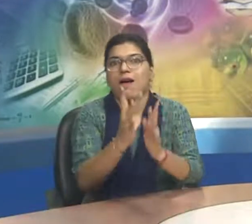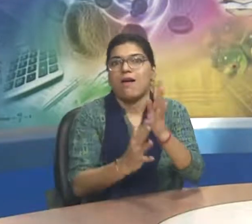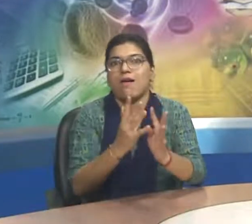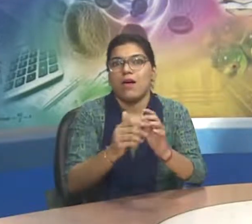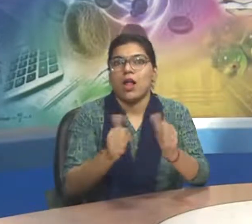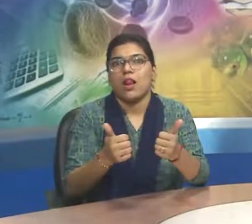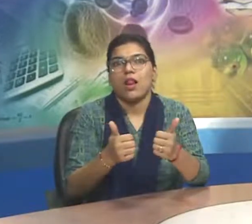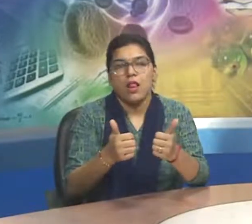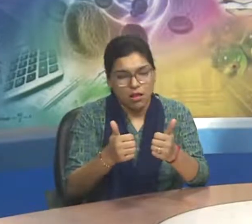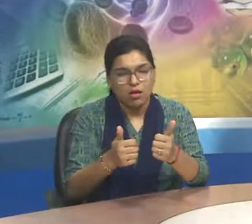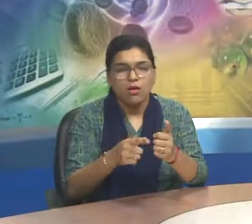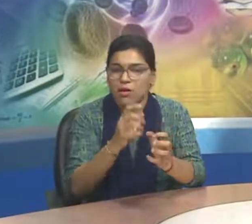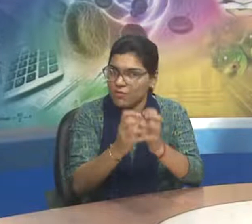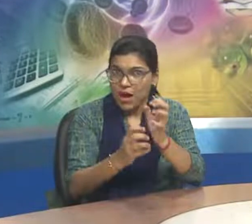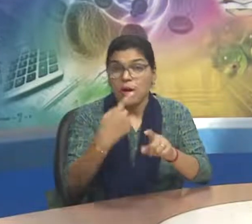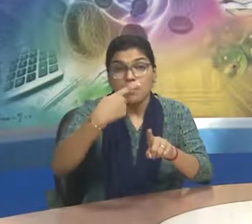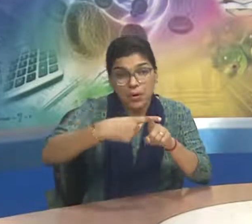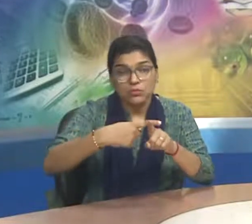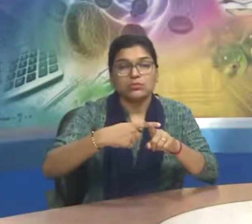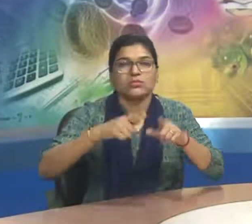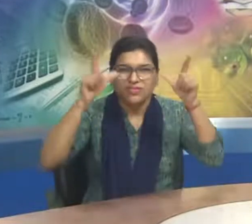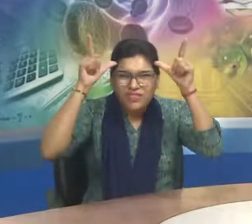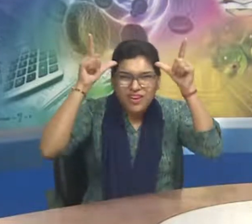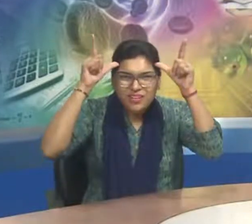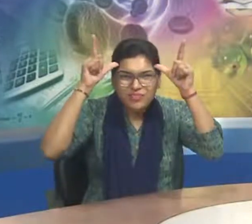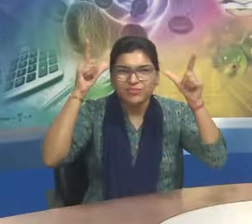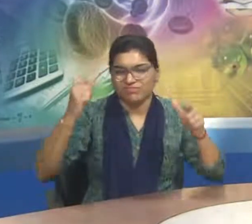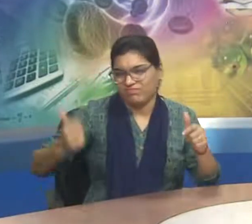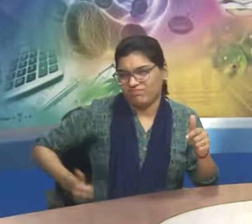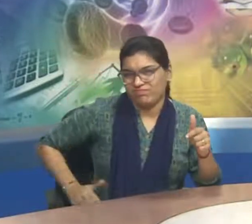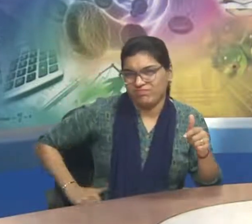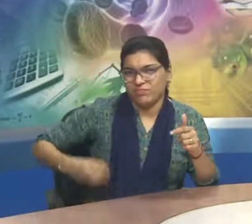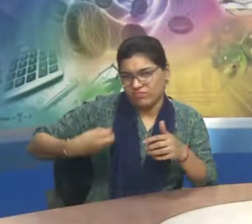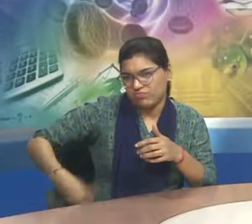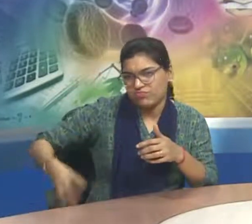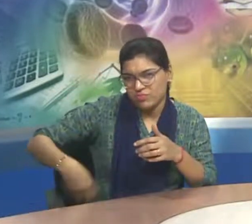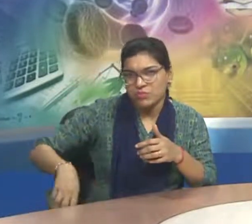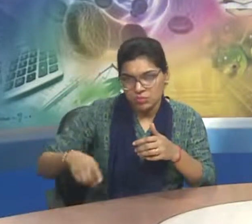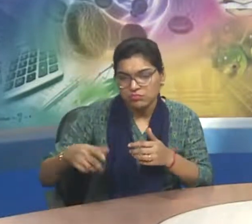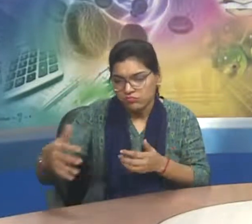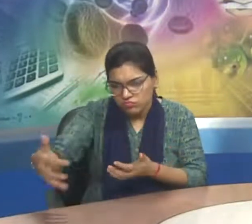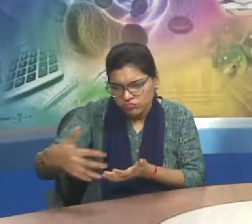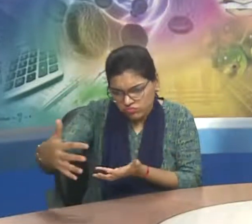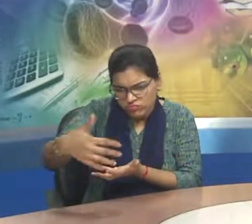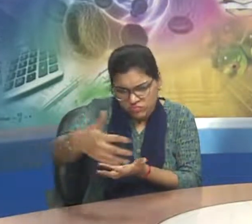like they used firewoods and also they used cow dung